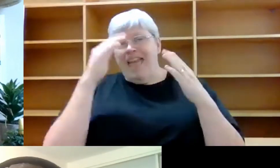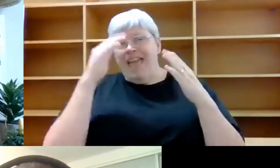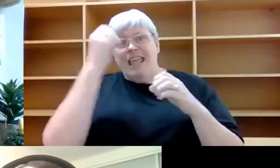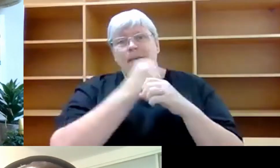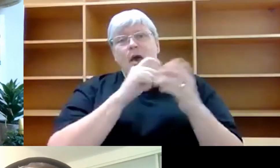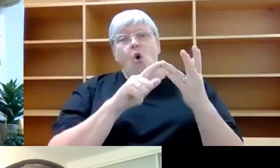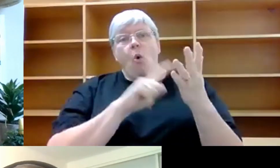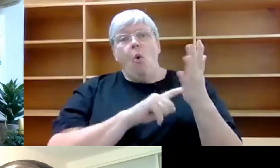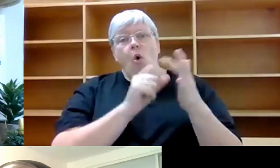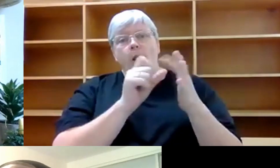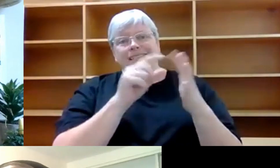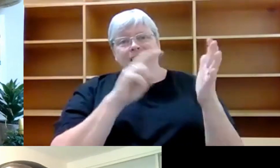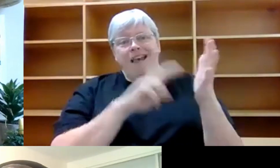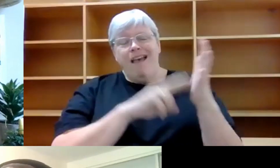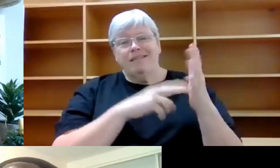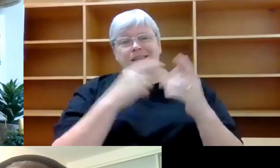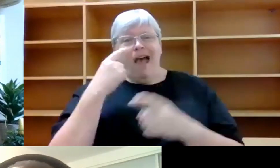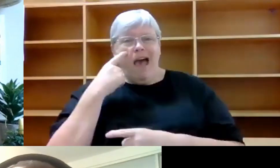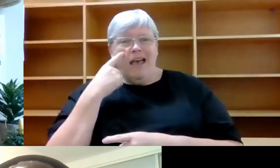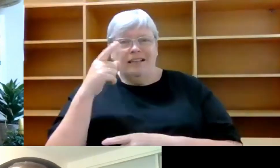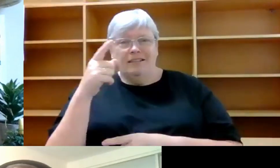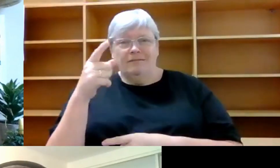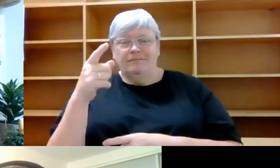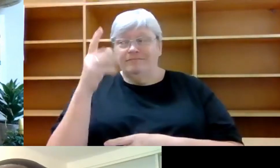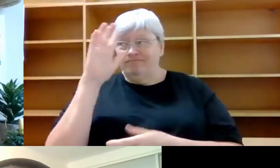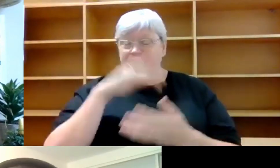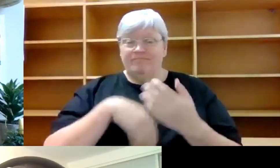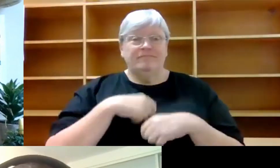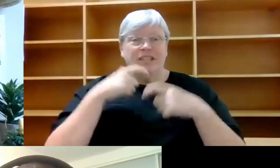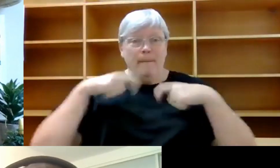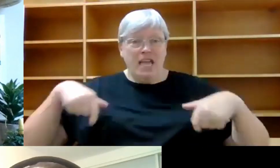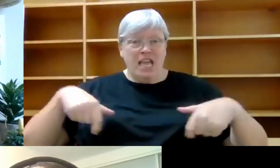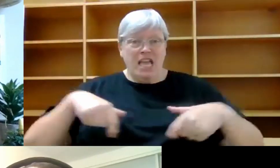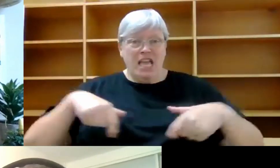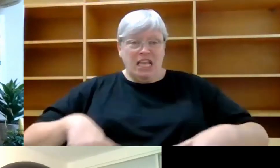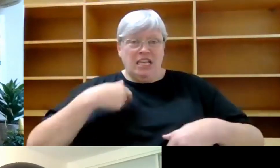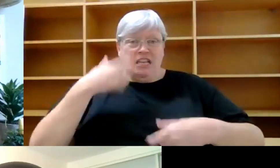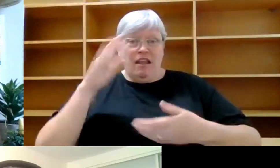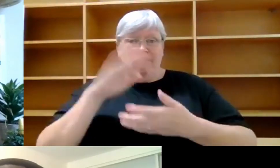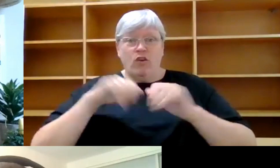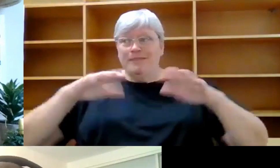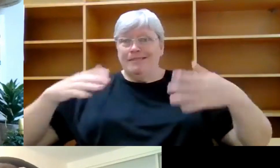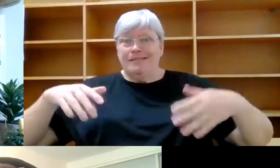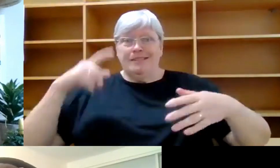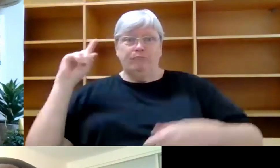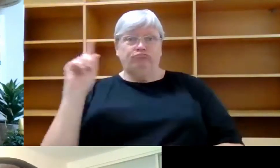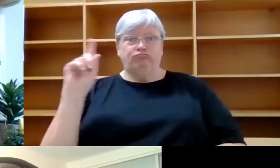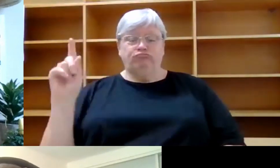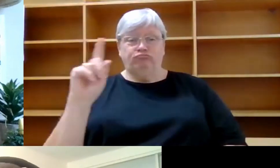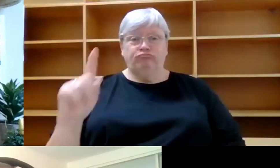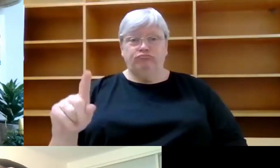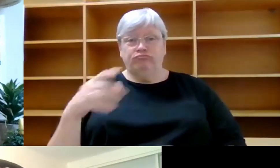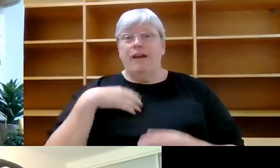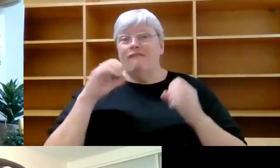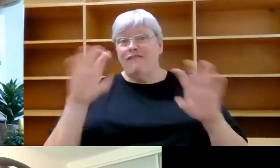shot the scene where Ursula Andress emerges from that incredible blue sea. And so often when my mum was